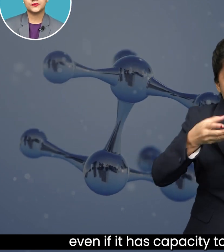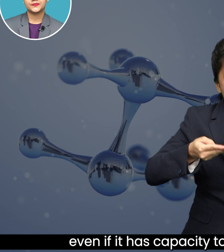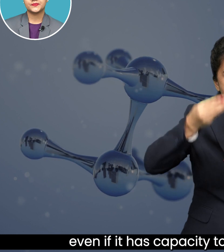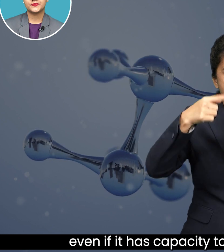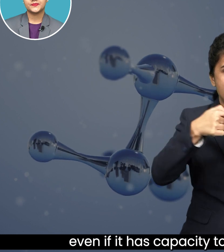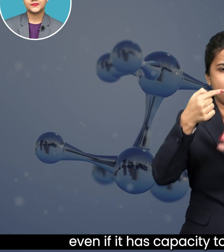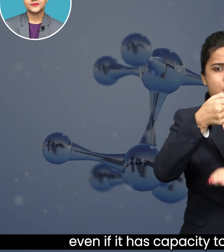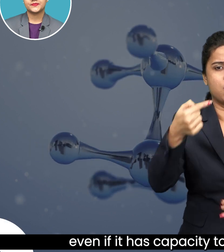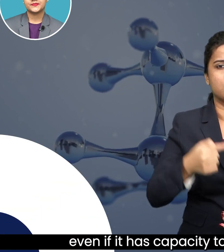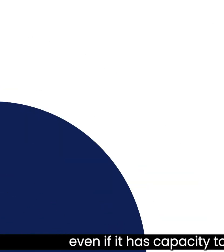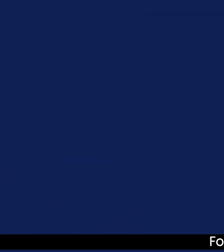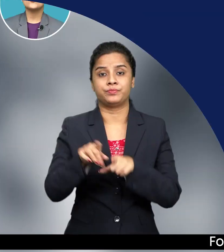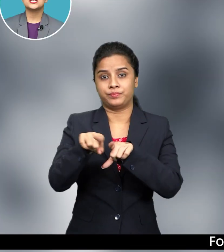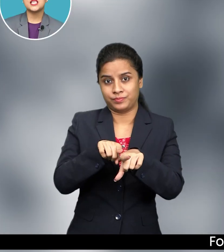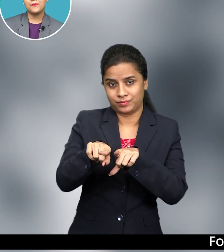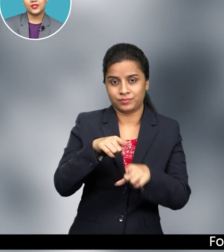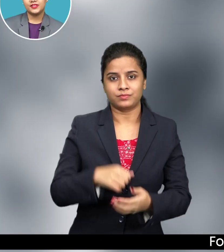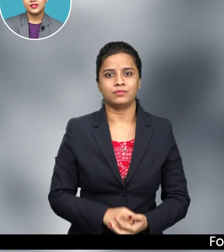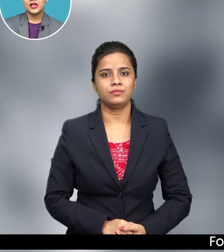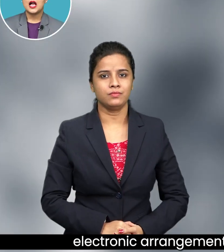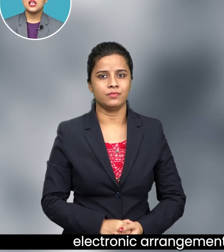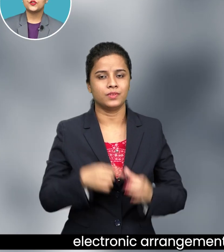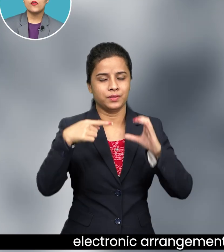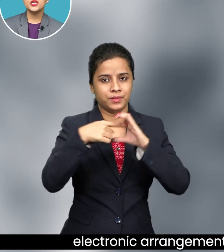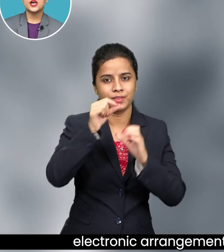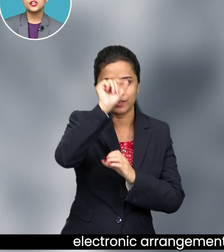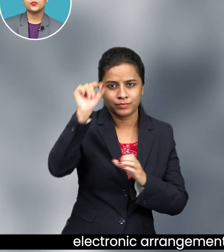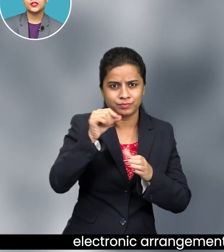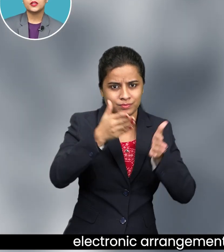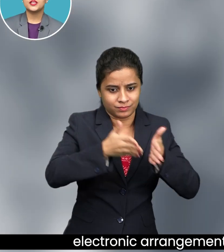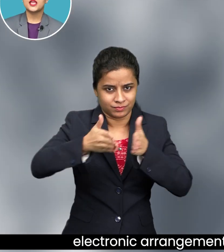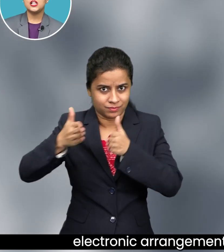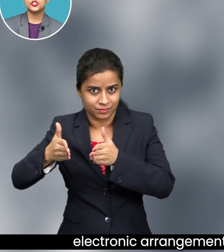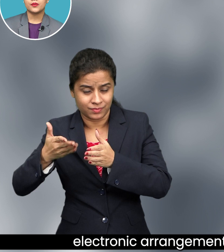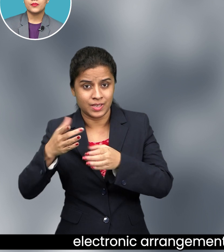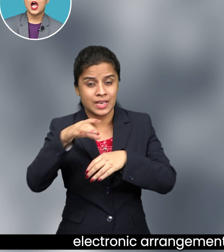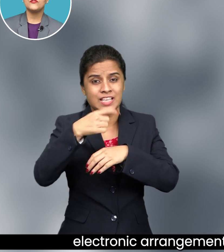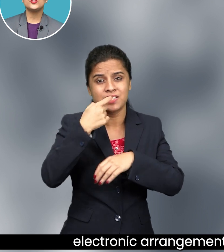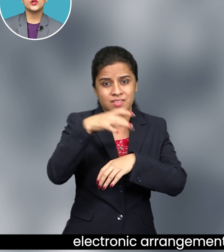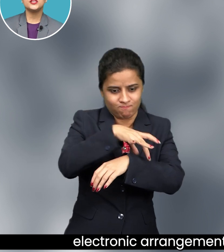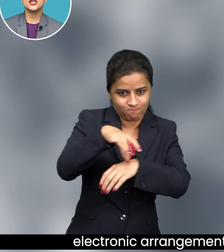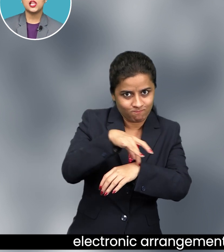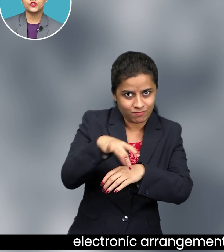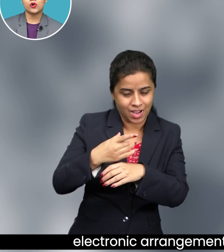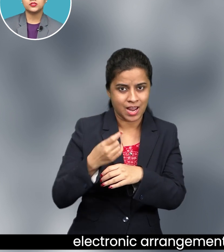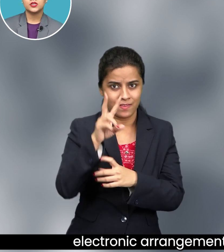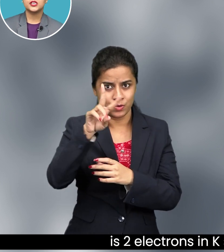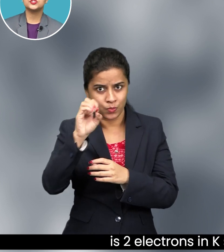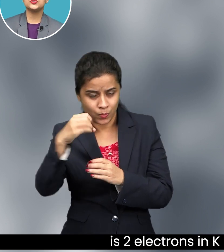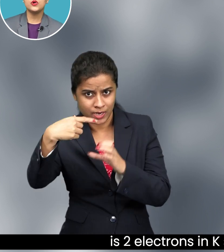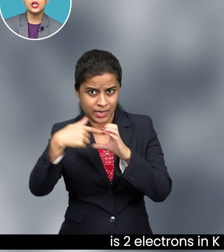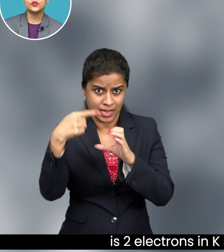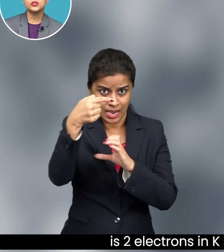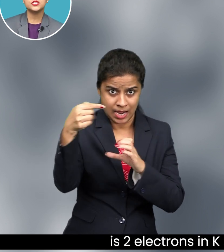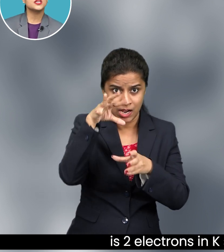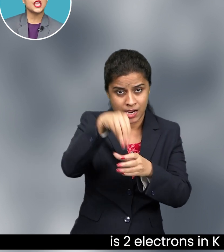electrons. For example, electronic arrangement in calcium having 20 electrons is